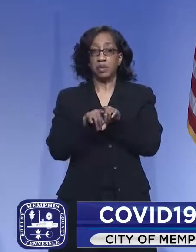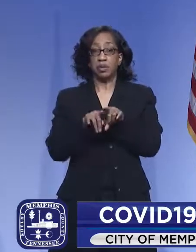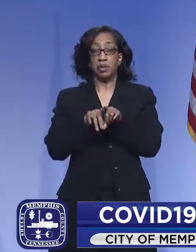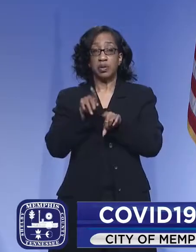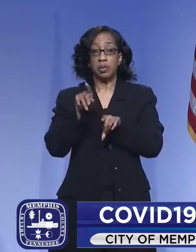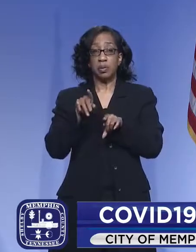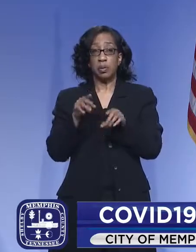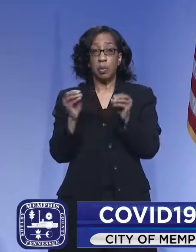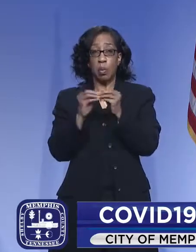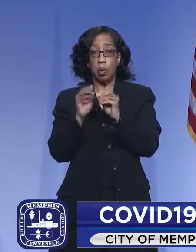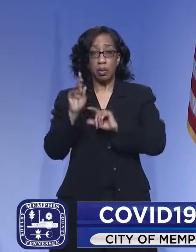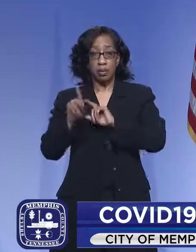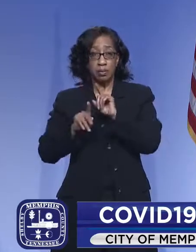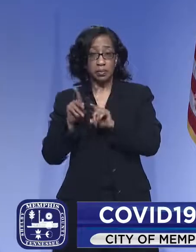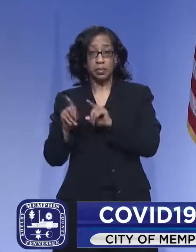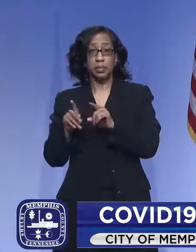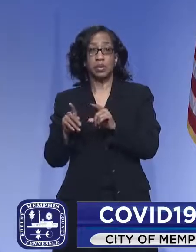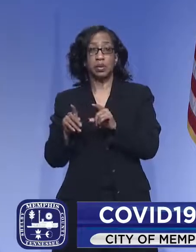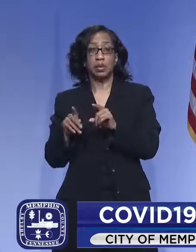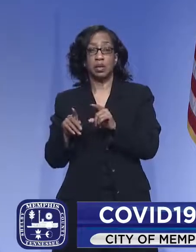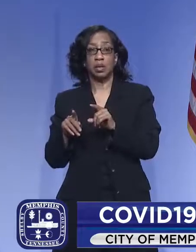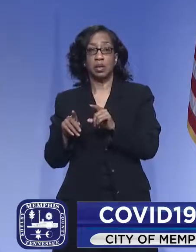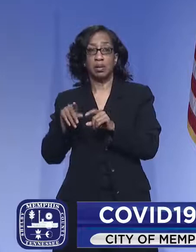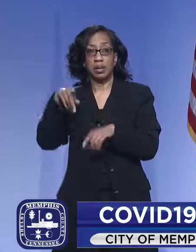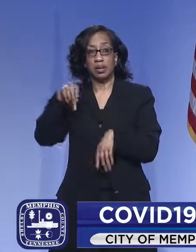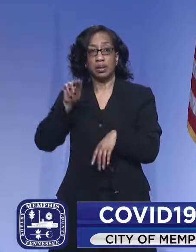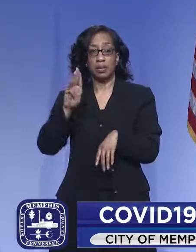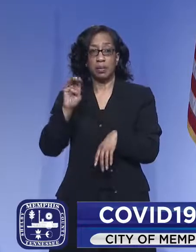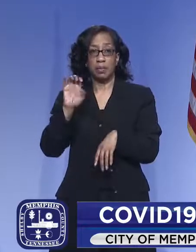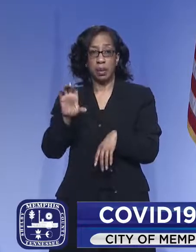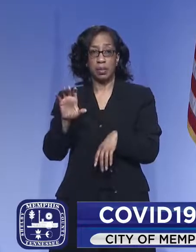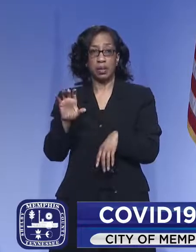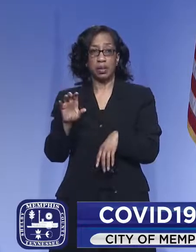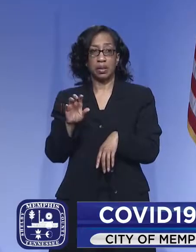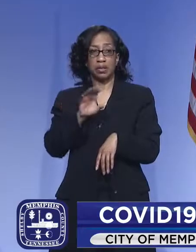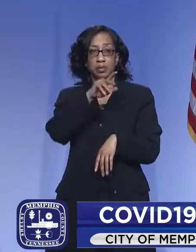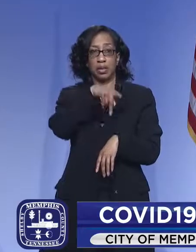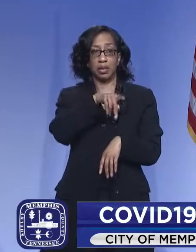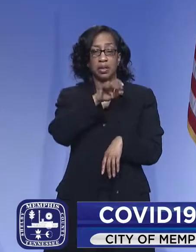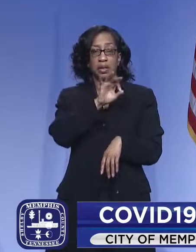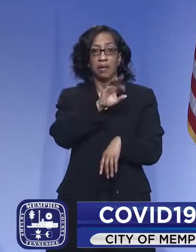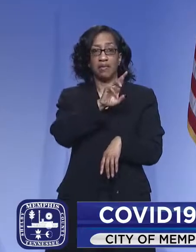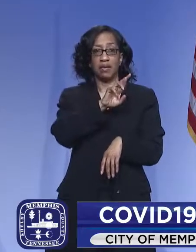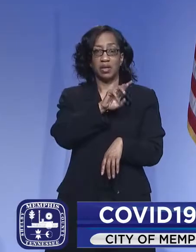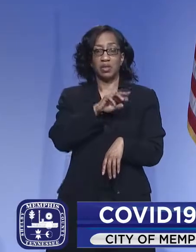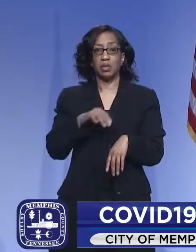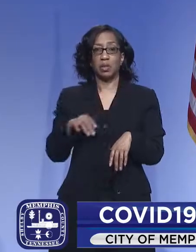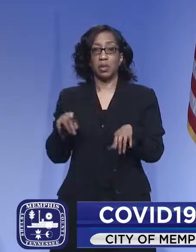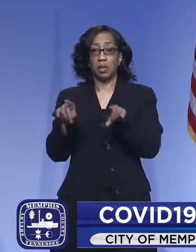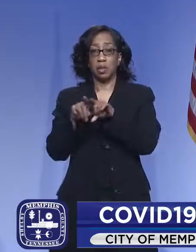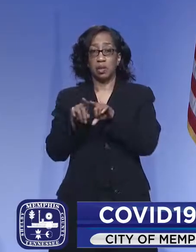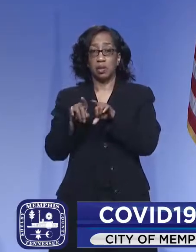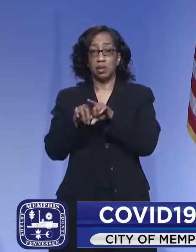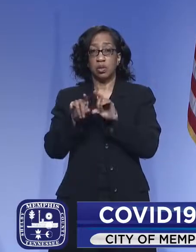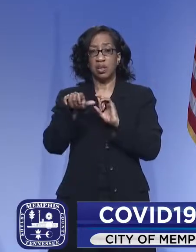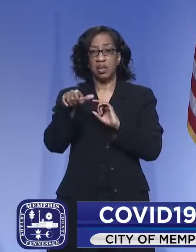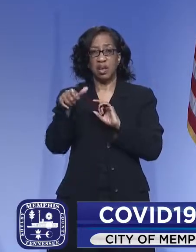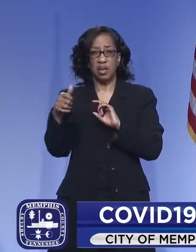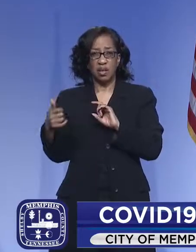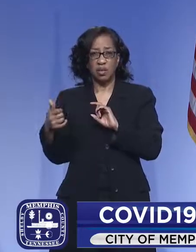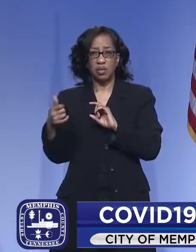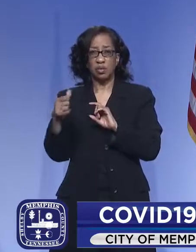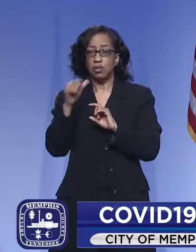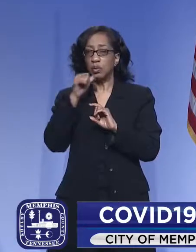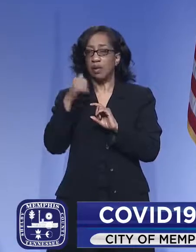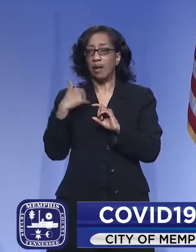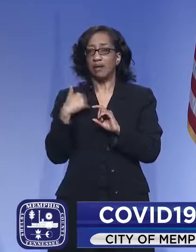Pfizer, and the private clinics, because it is a bit easier to handle and store, doesn't have quite the restrictions that Pfizer does,